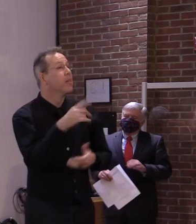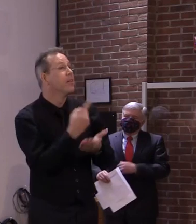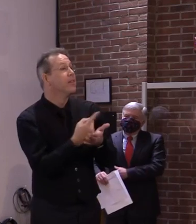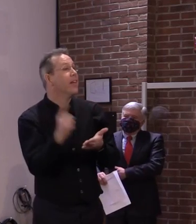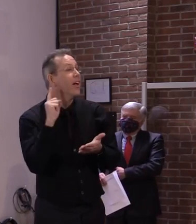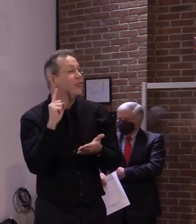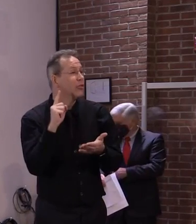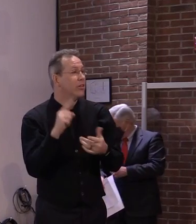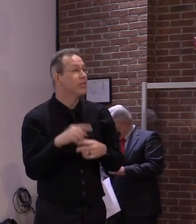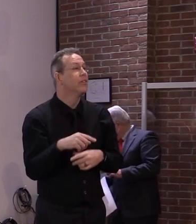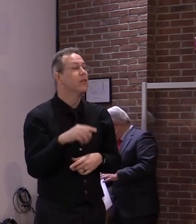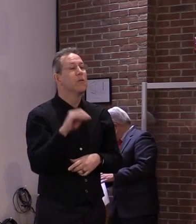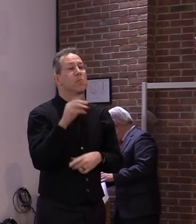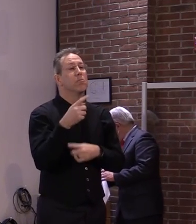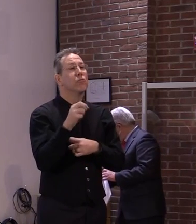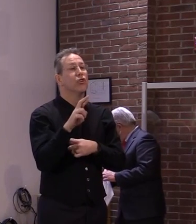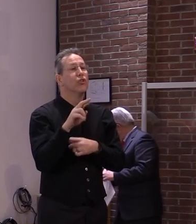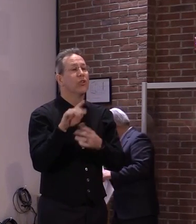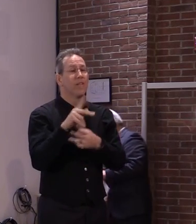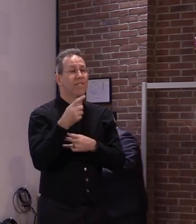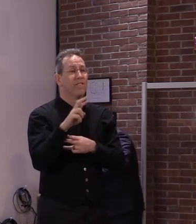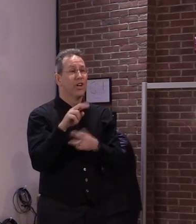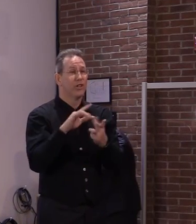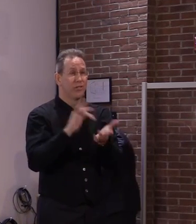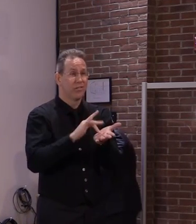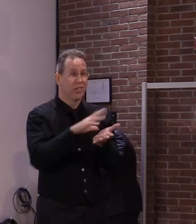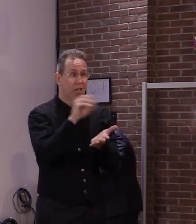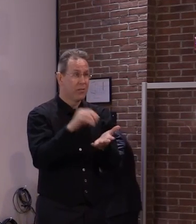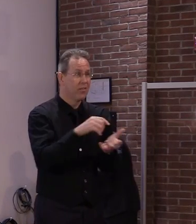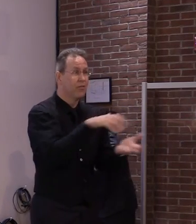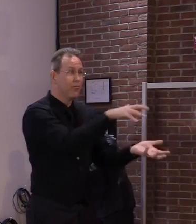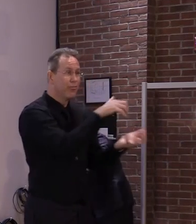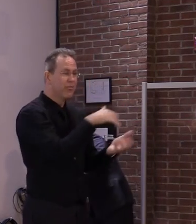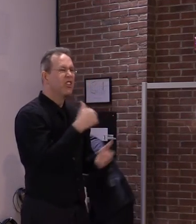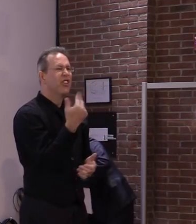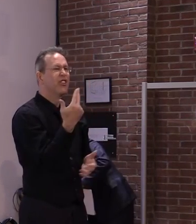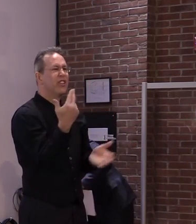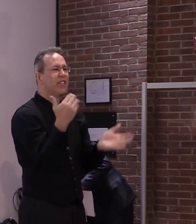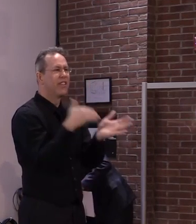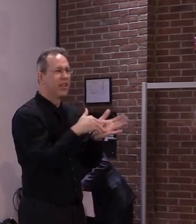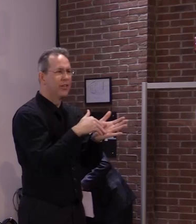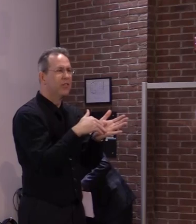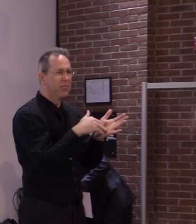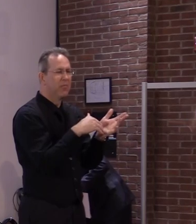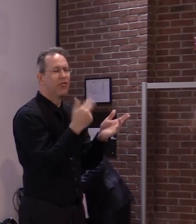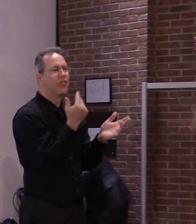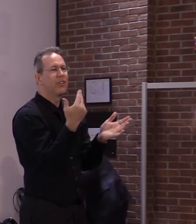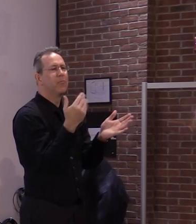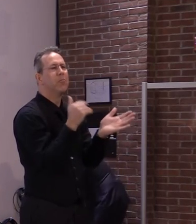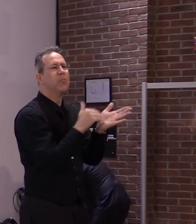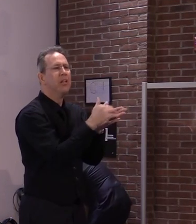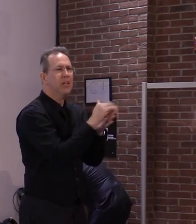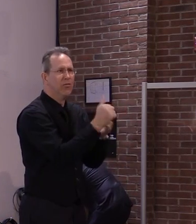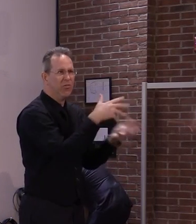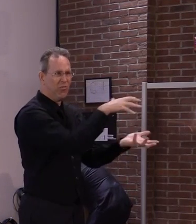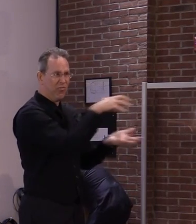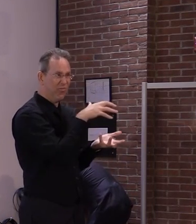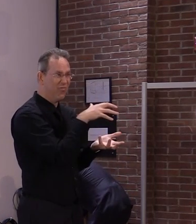vaccines was 13.5 million. And this week, they announced that will increase